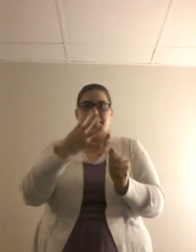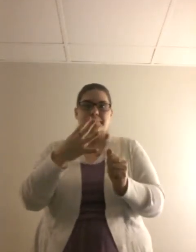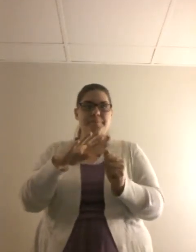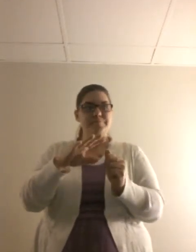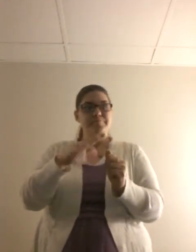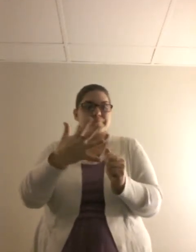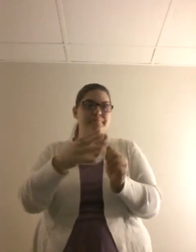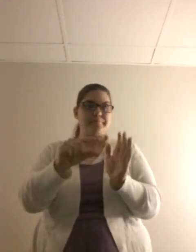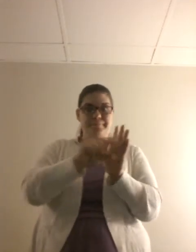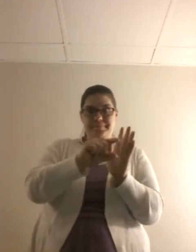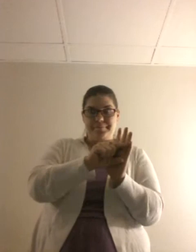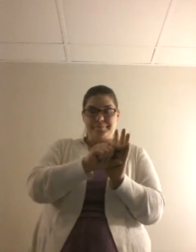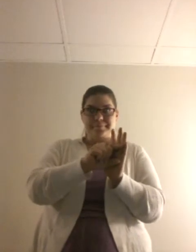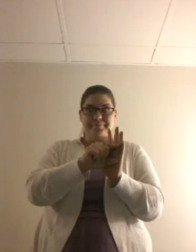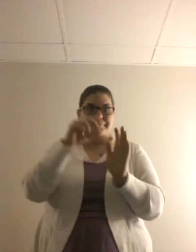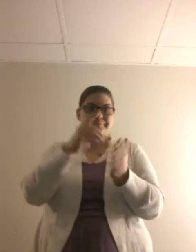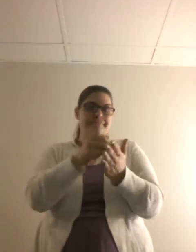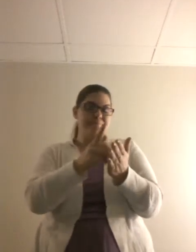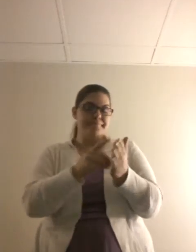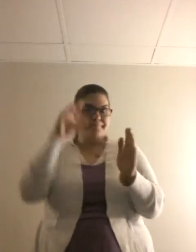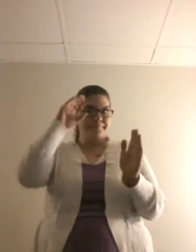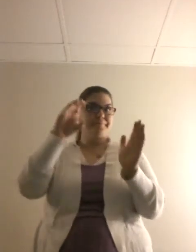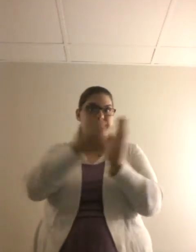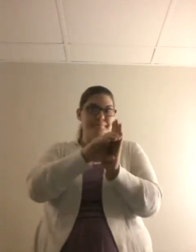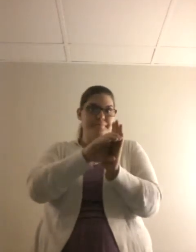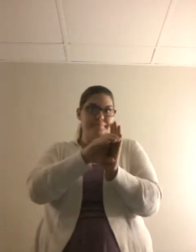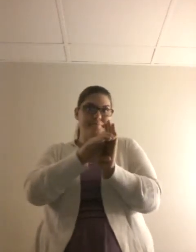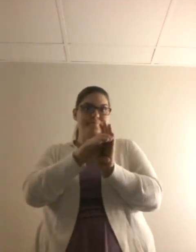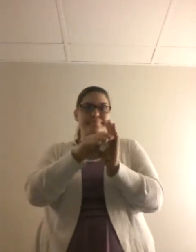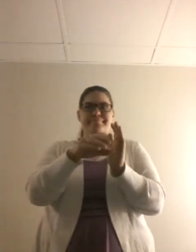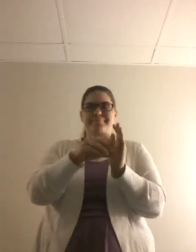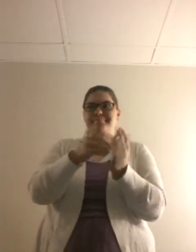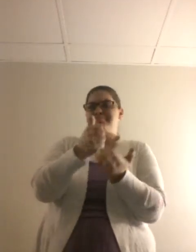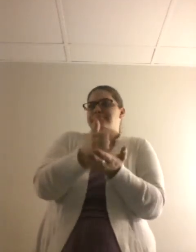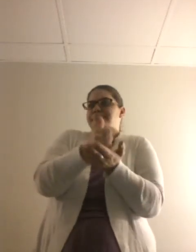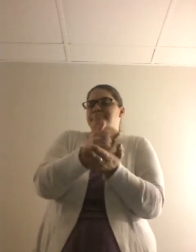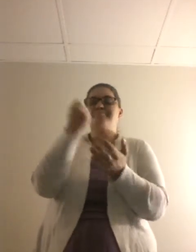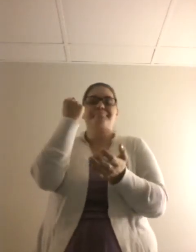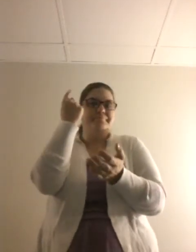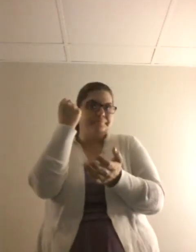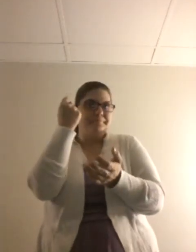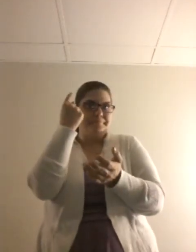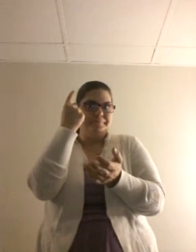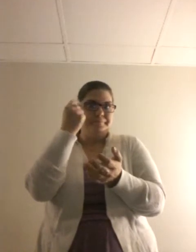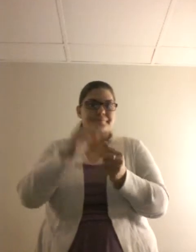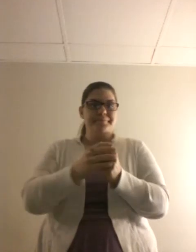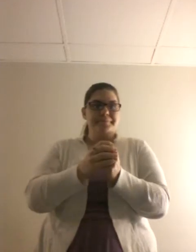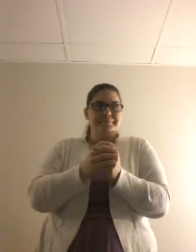mean. Now, once they've gotten that pretty well, you can move on to doing this without the pictures.